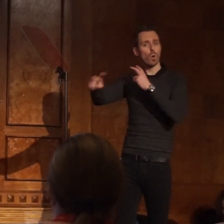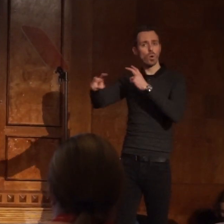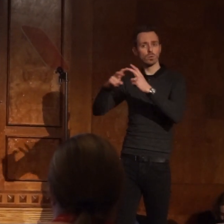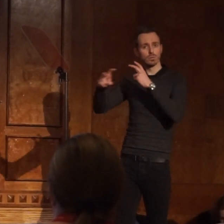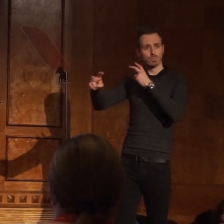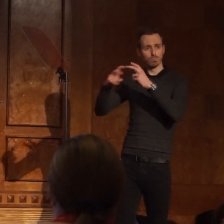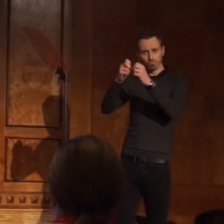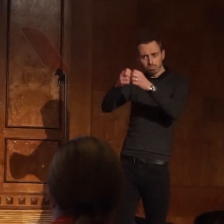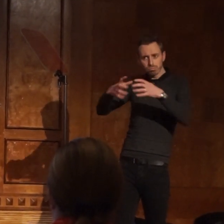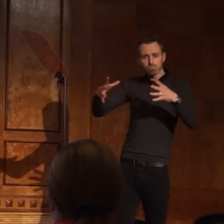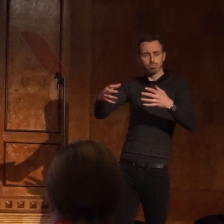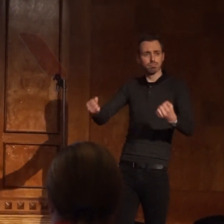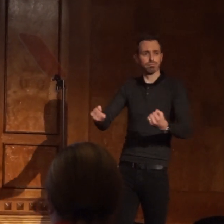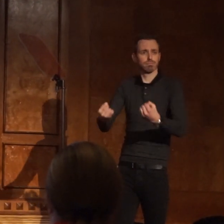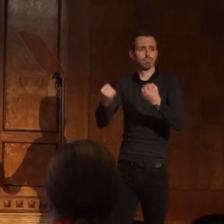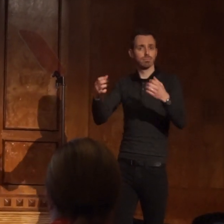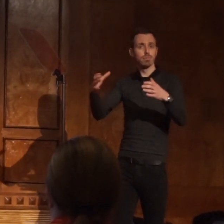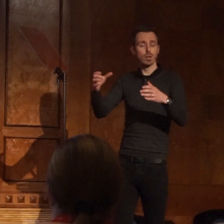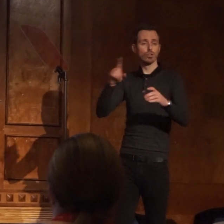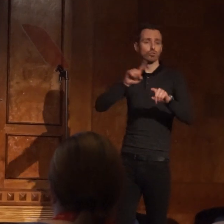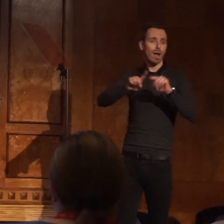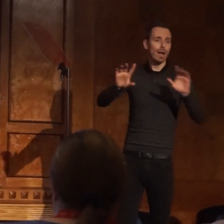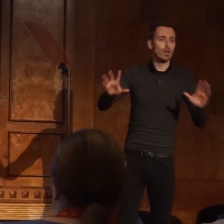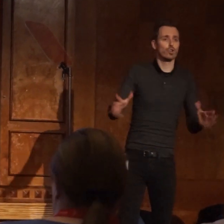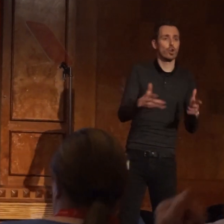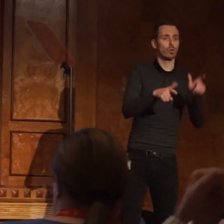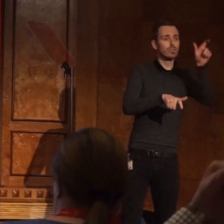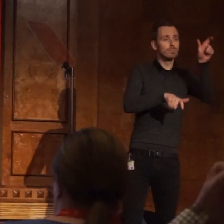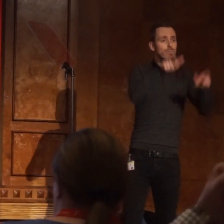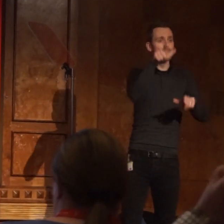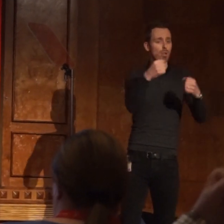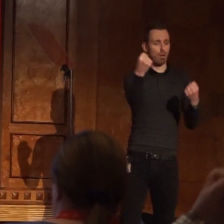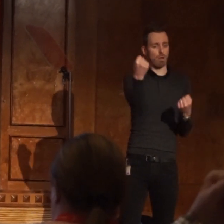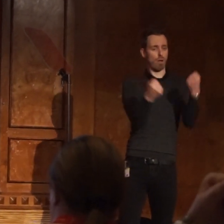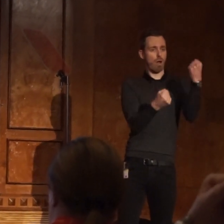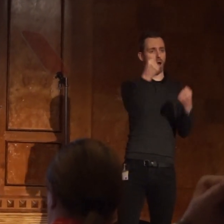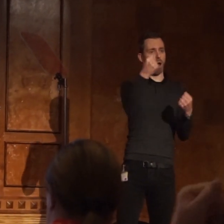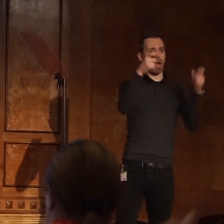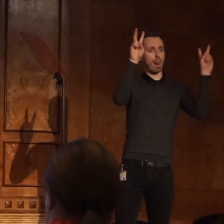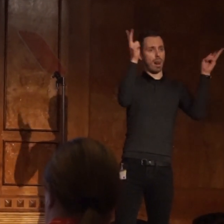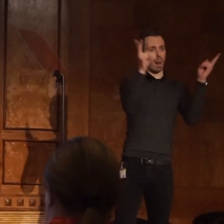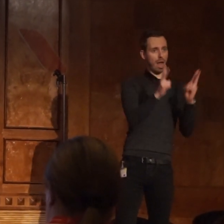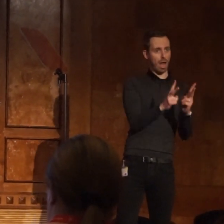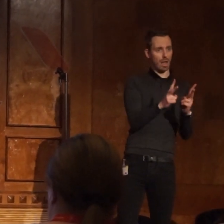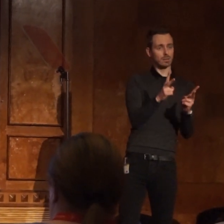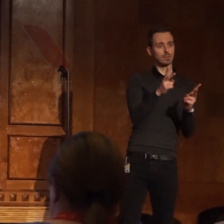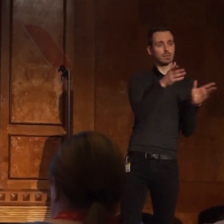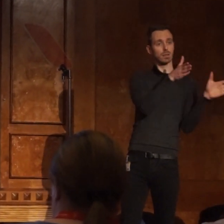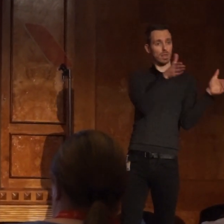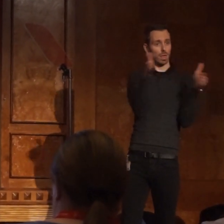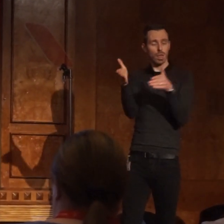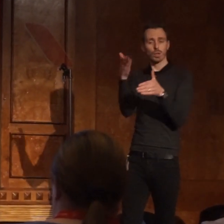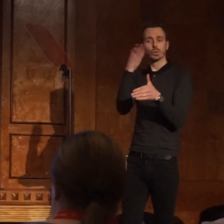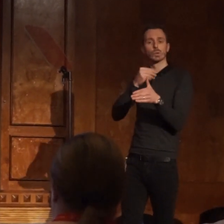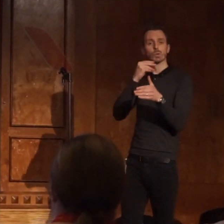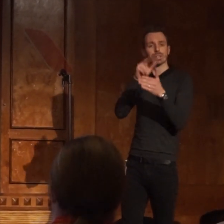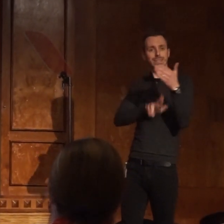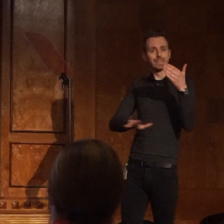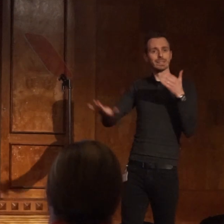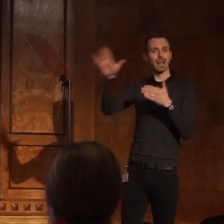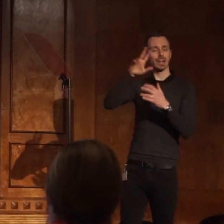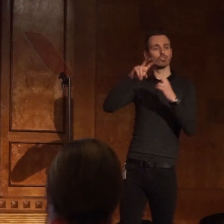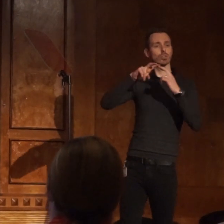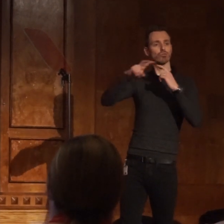encourage people out of their cars and into a national public transport system that must serve as I've laid out, both